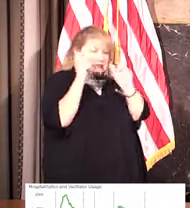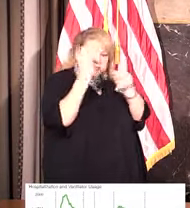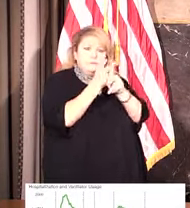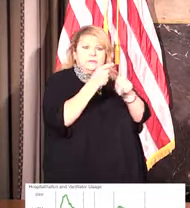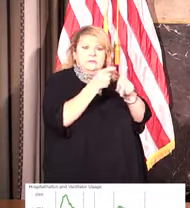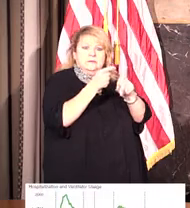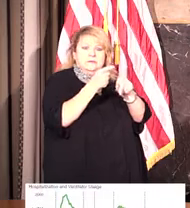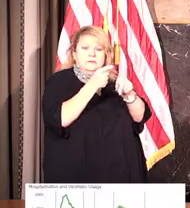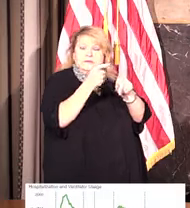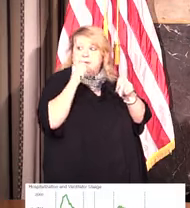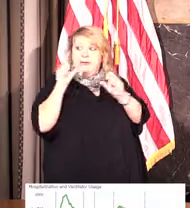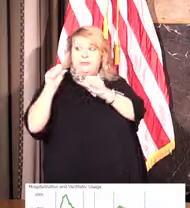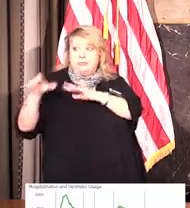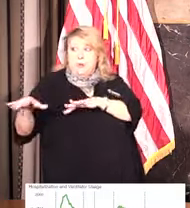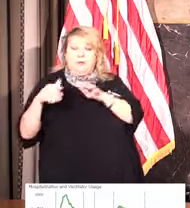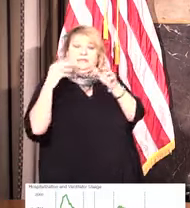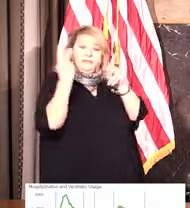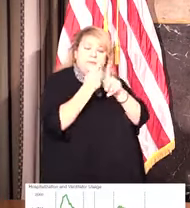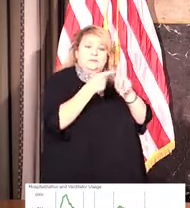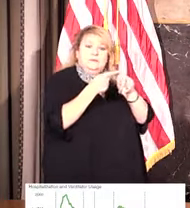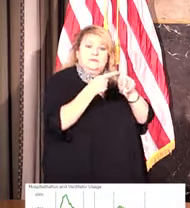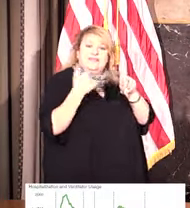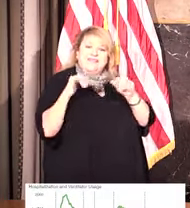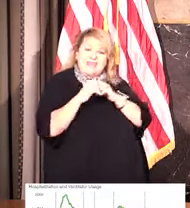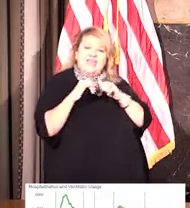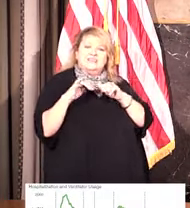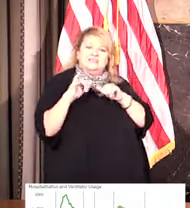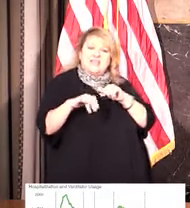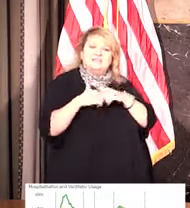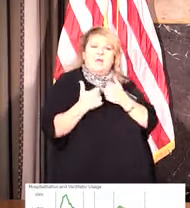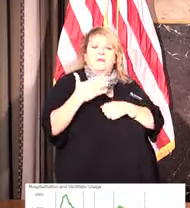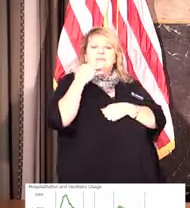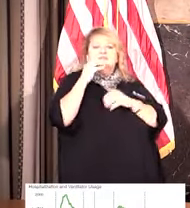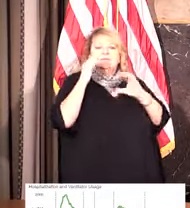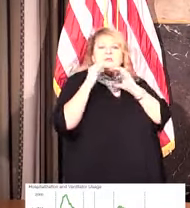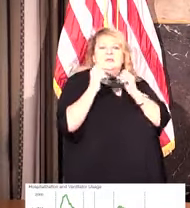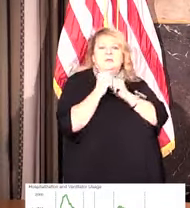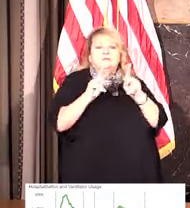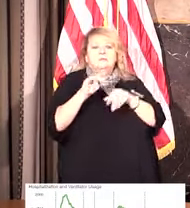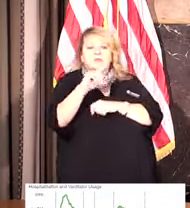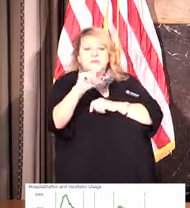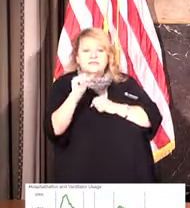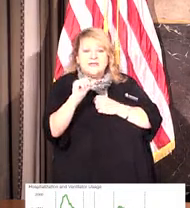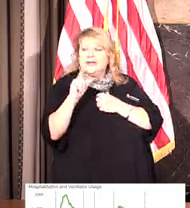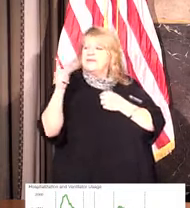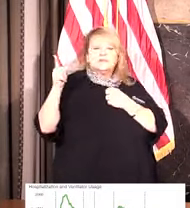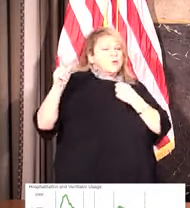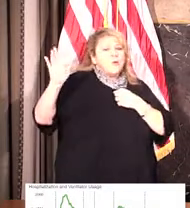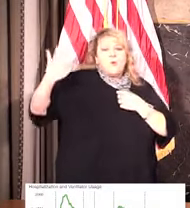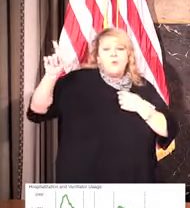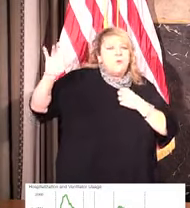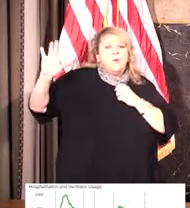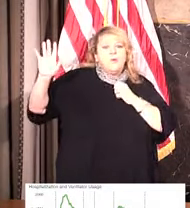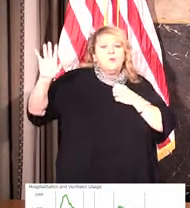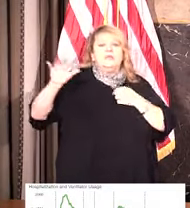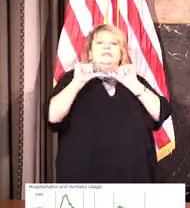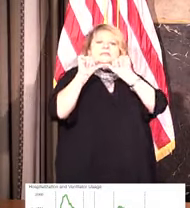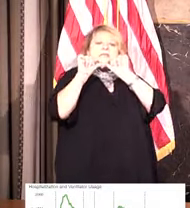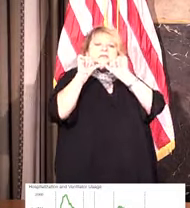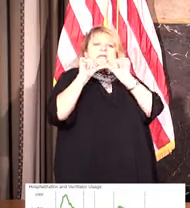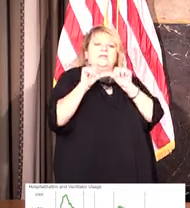have an opportunity to better communicate with the people of Louisiana and get them to resume the